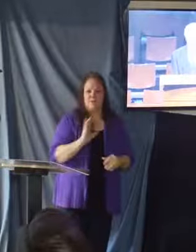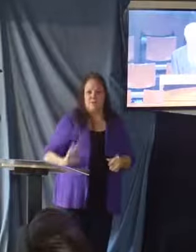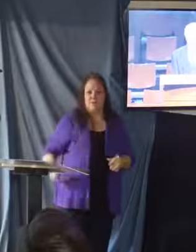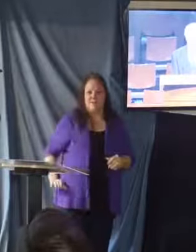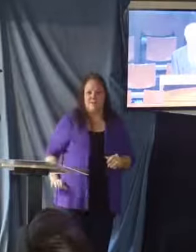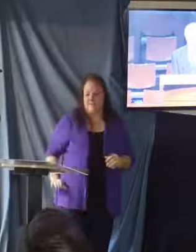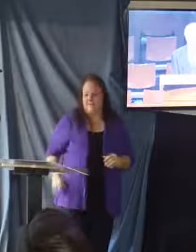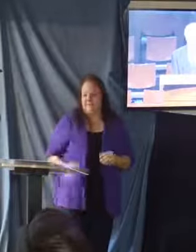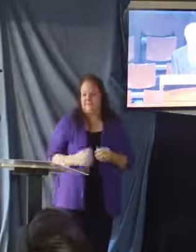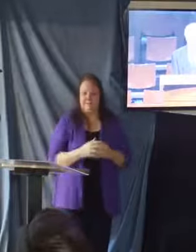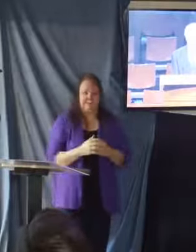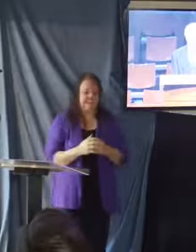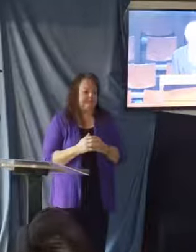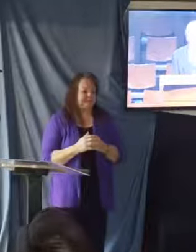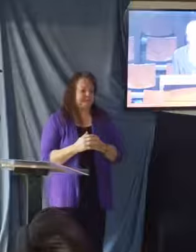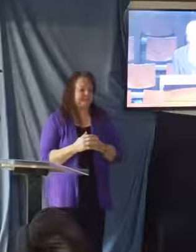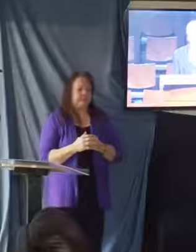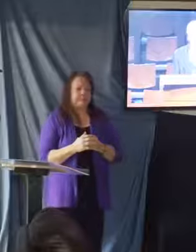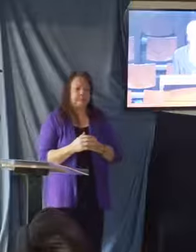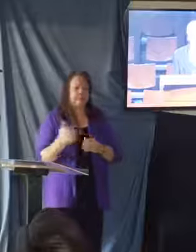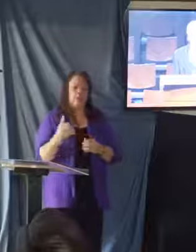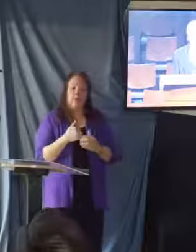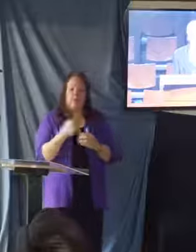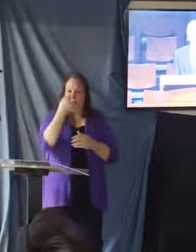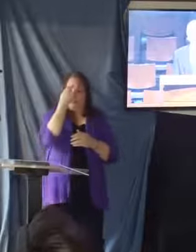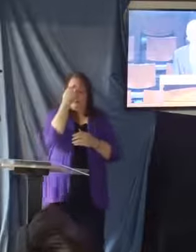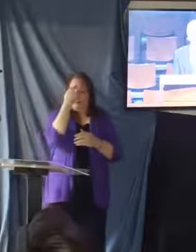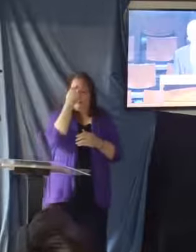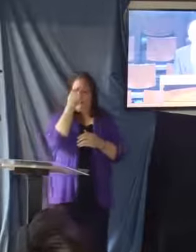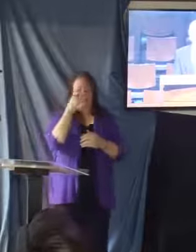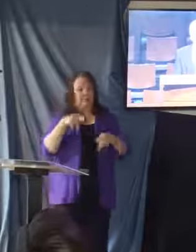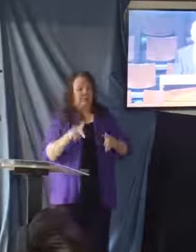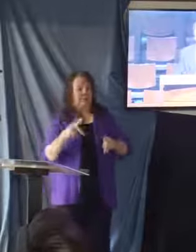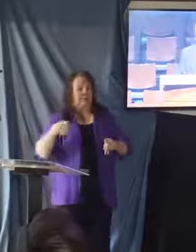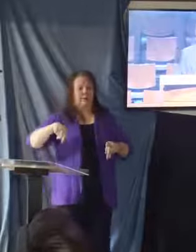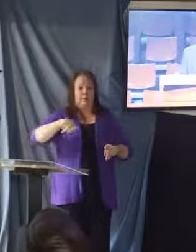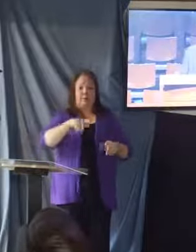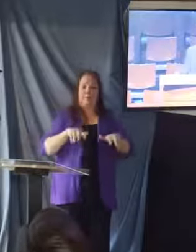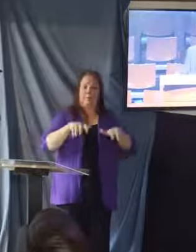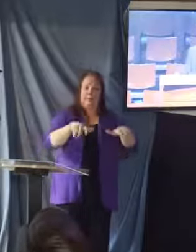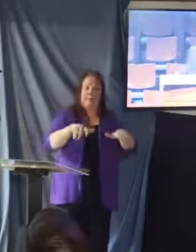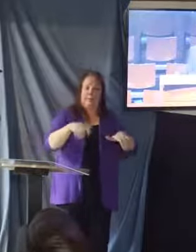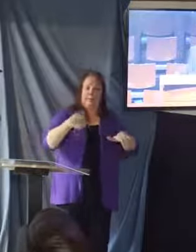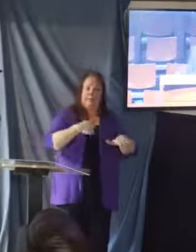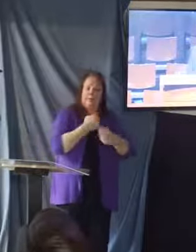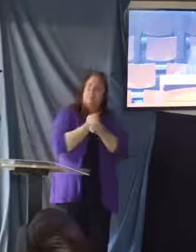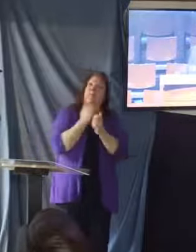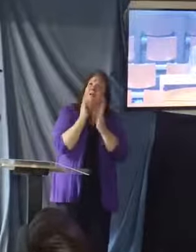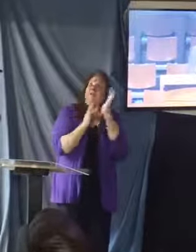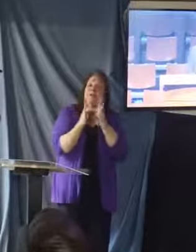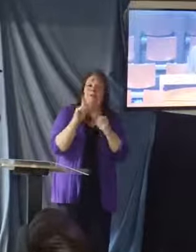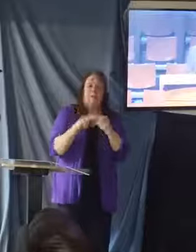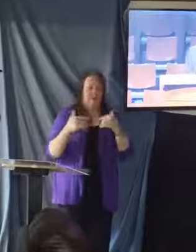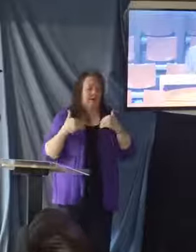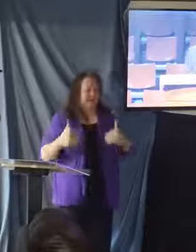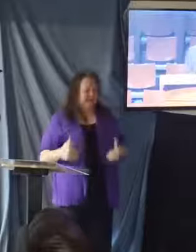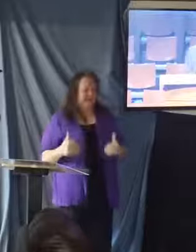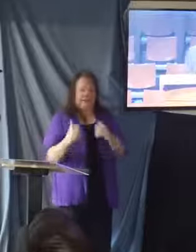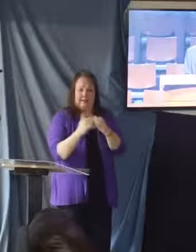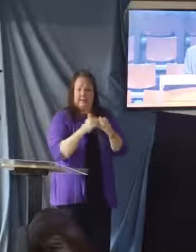Christ. We count it a privilege to gather together as a family of believers, even though we can't be